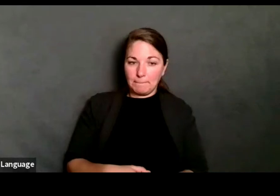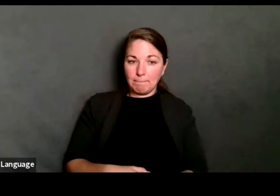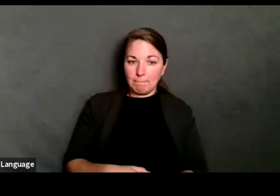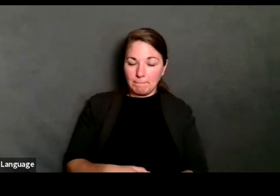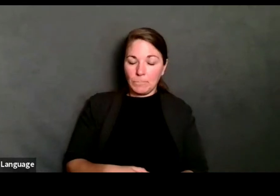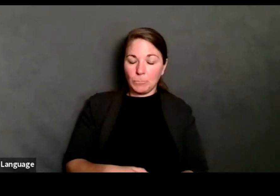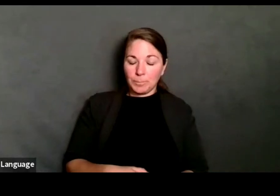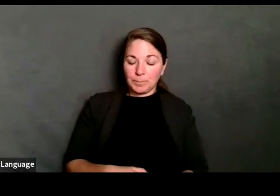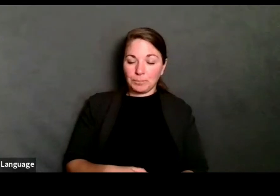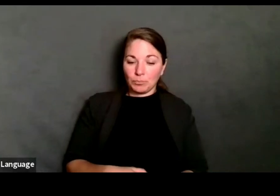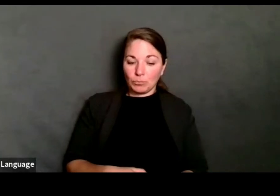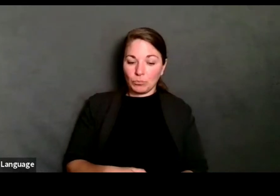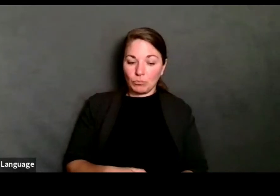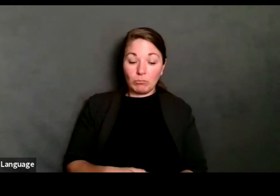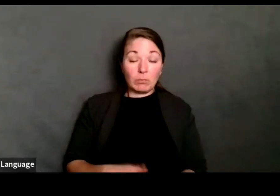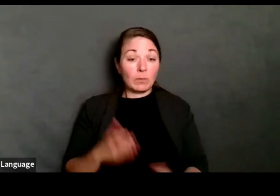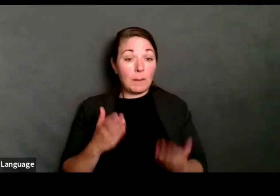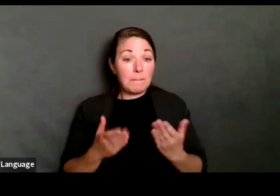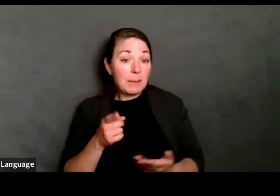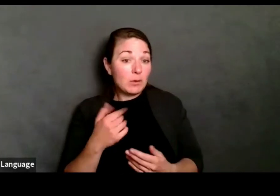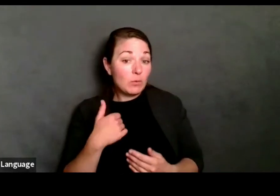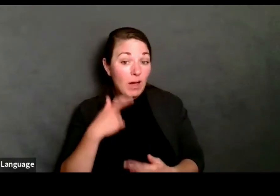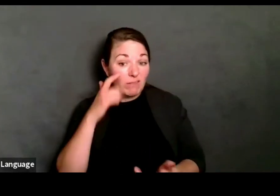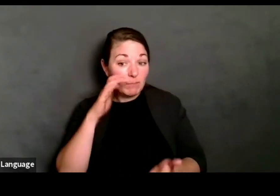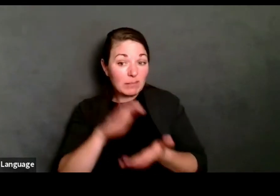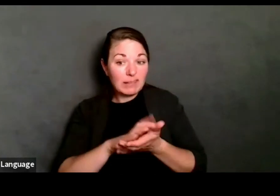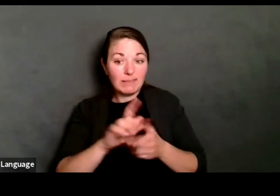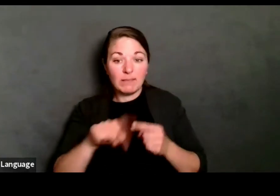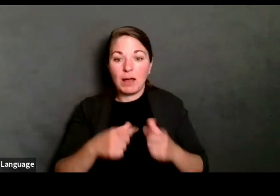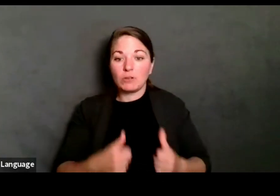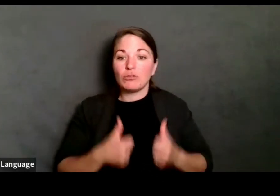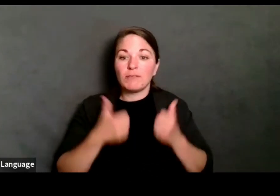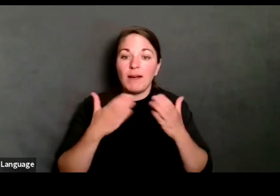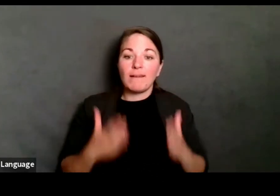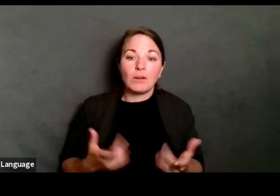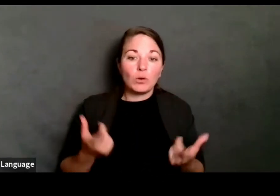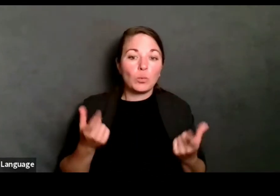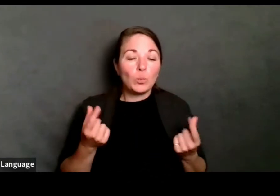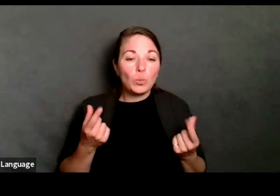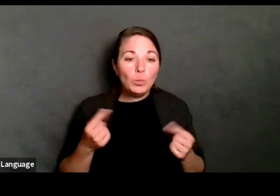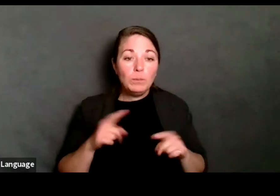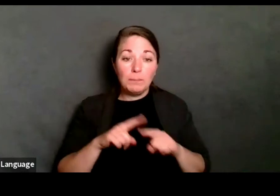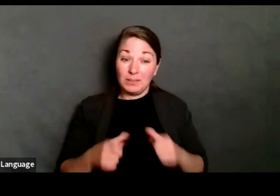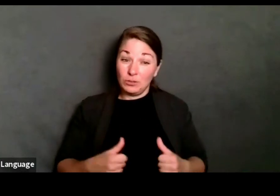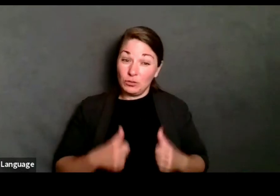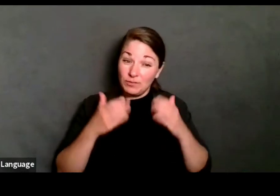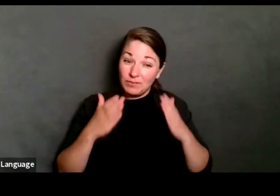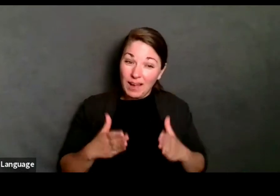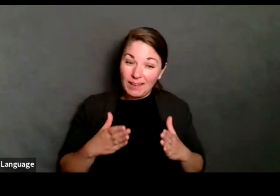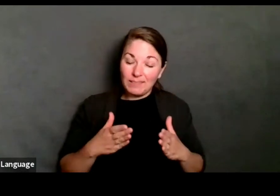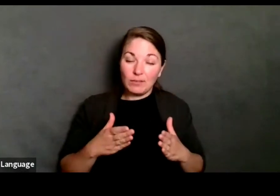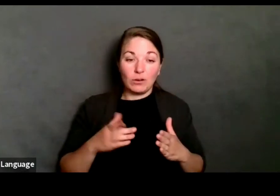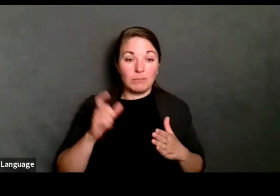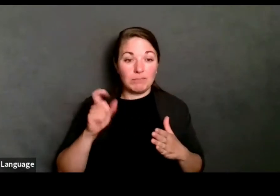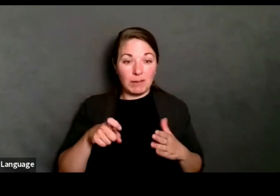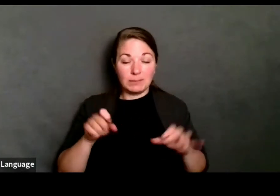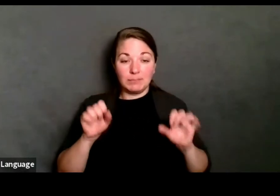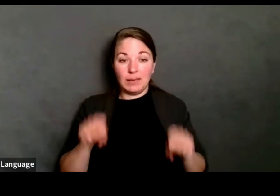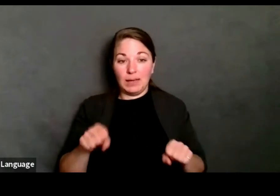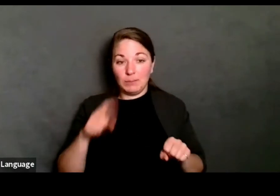You may have your own beliefs about what survivors should do, but the survivor needs to be able to choose for